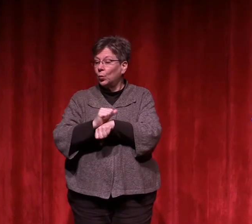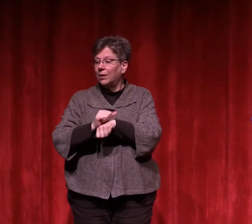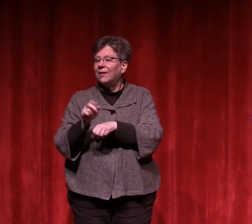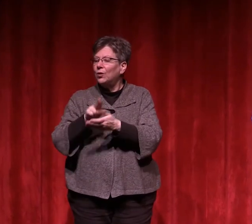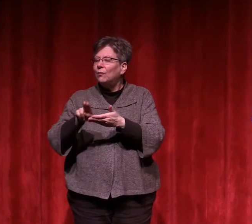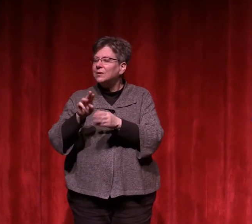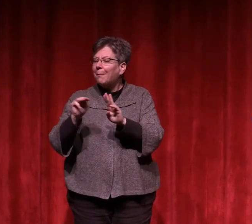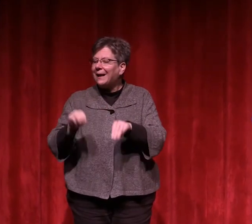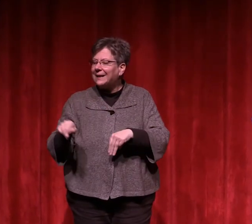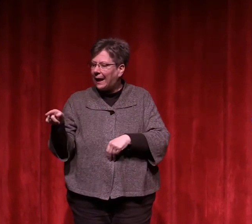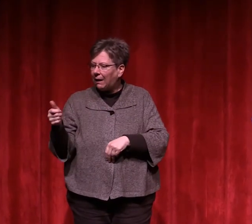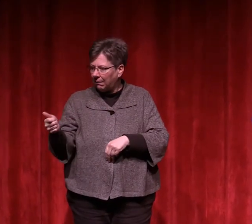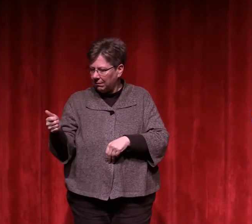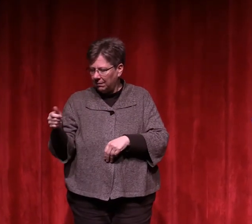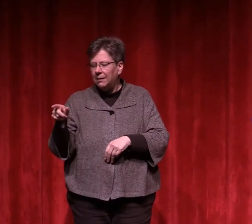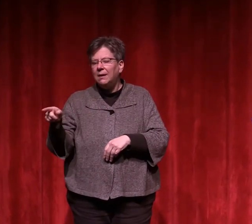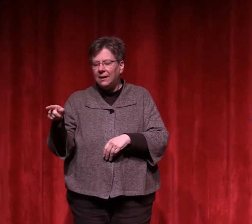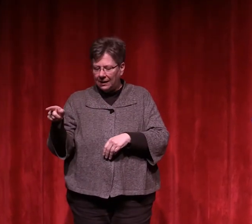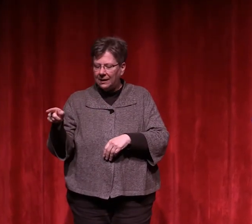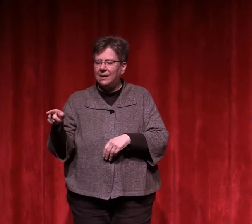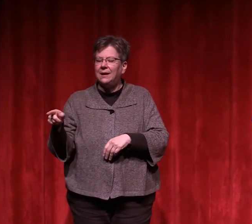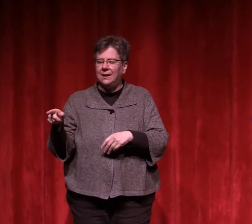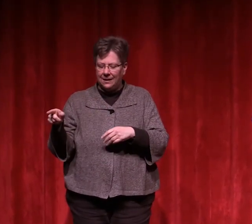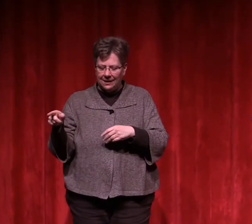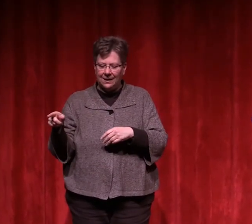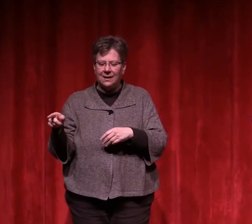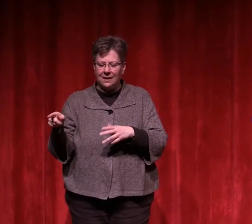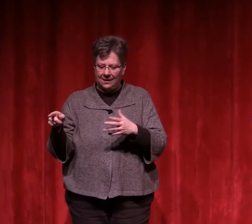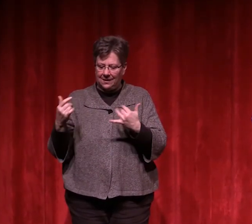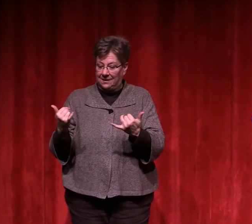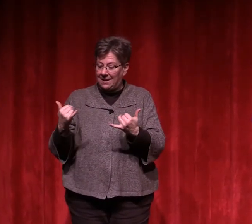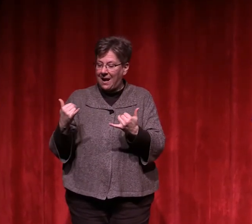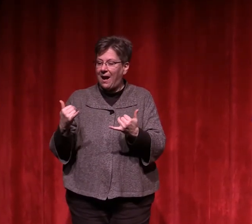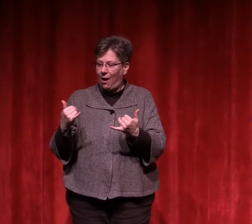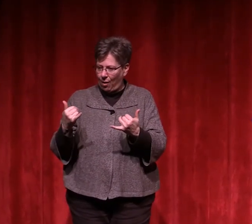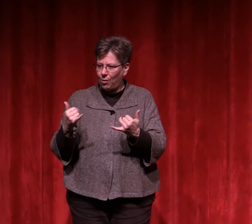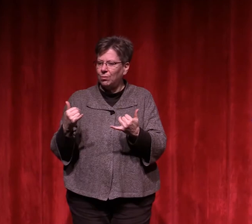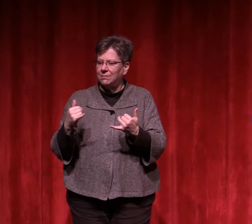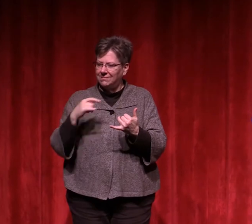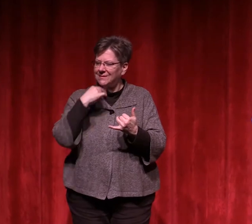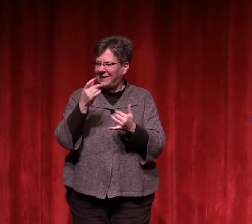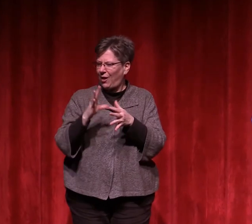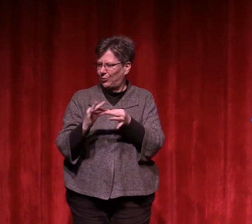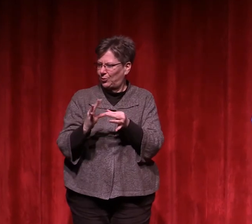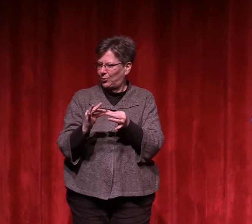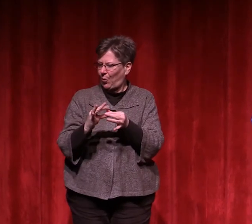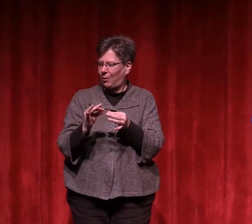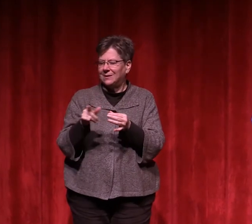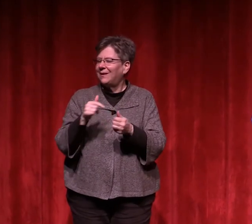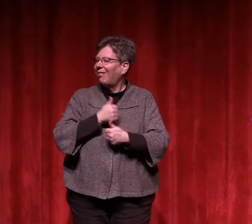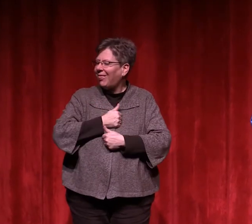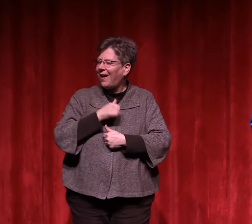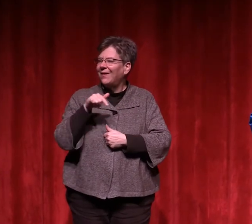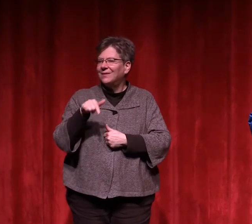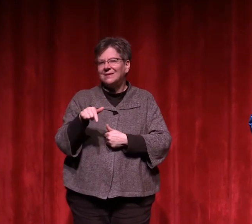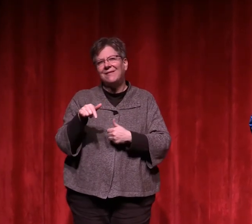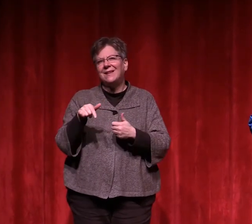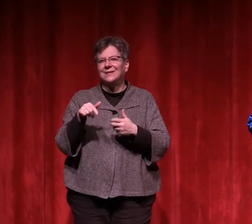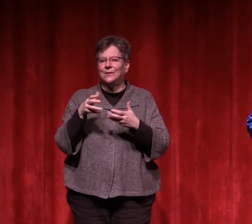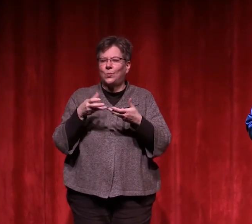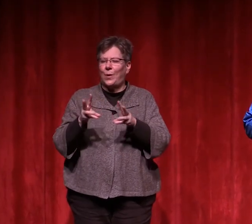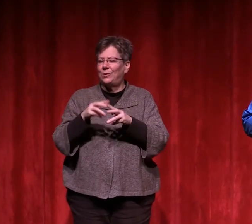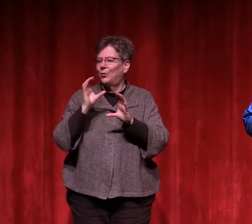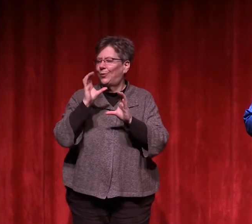Montana, he has made storytelling the core of his advocacy and is awed by this ancient and beautiful communication.